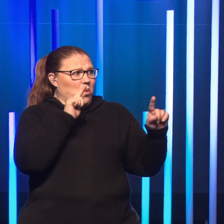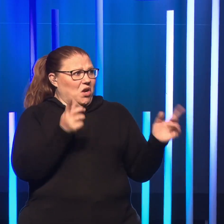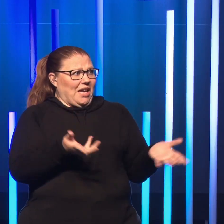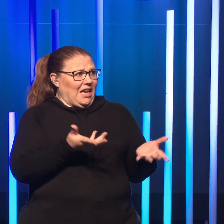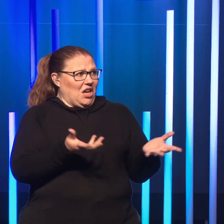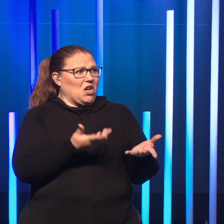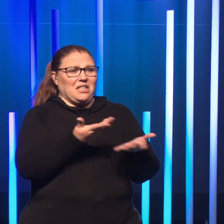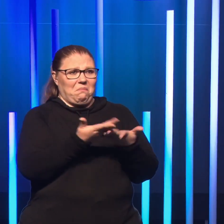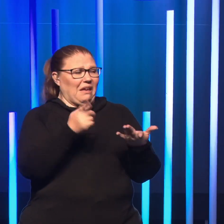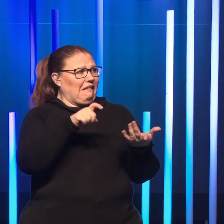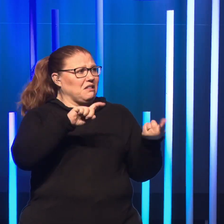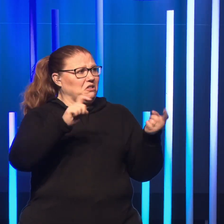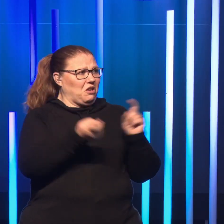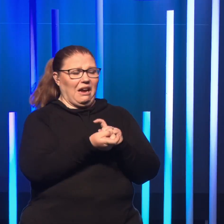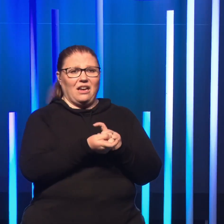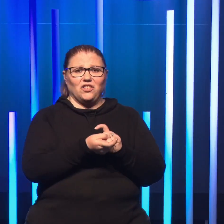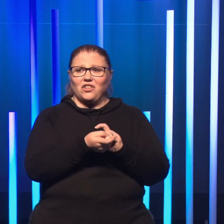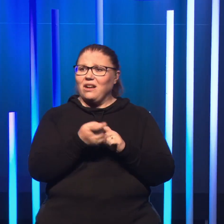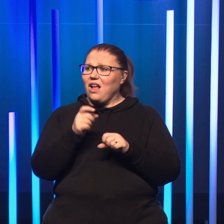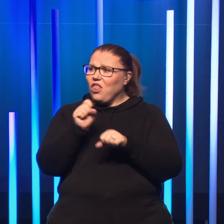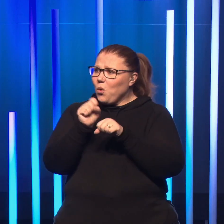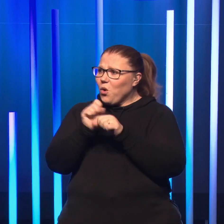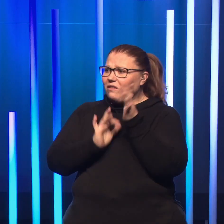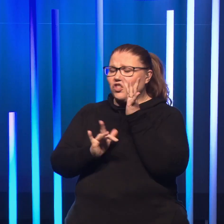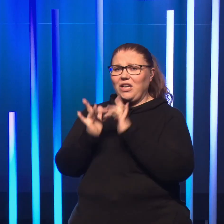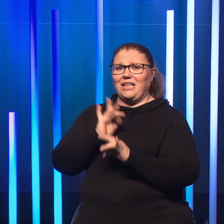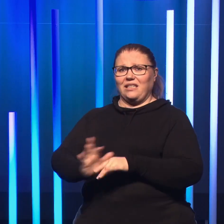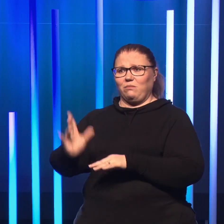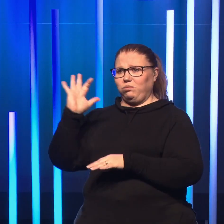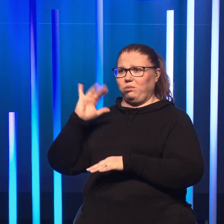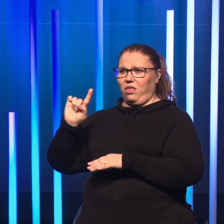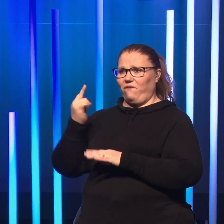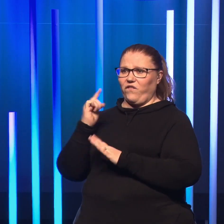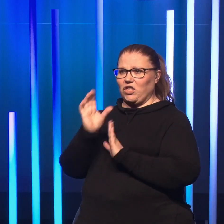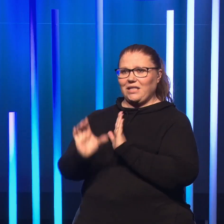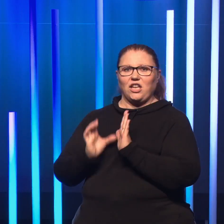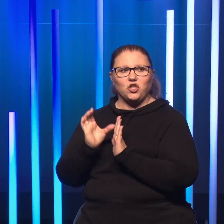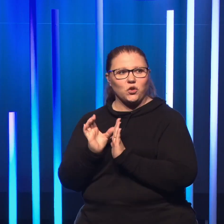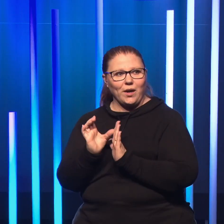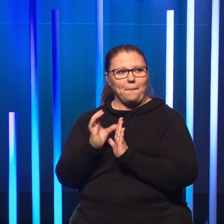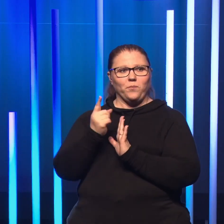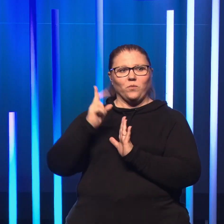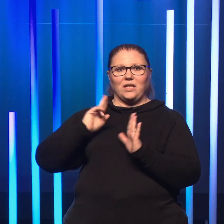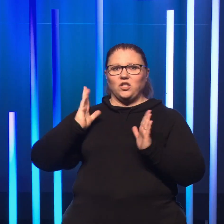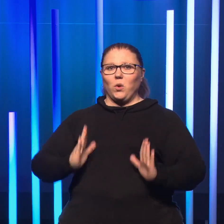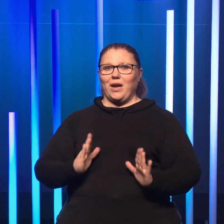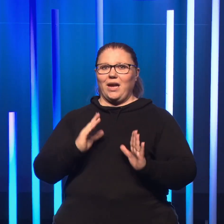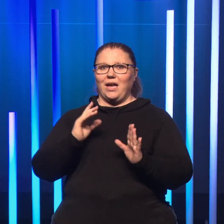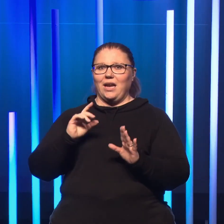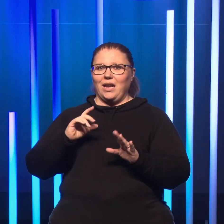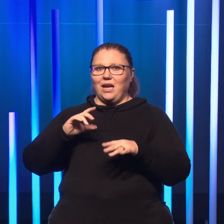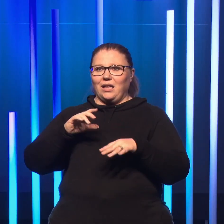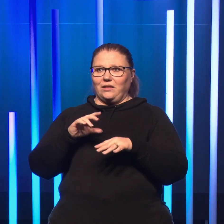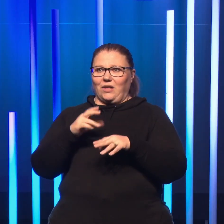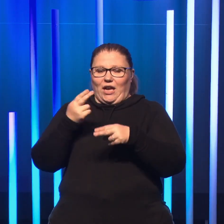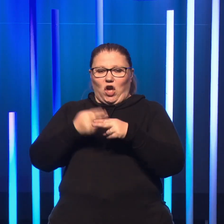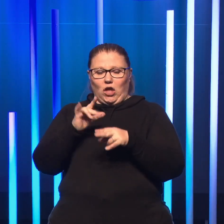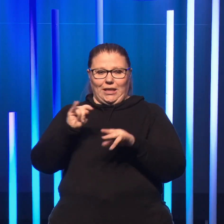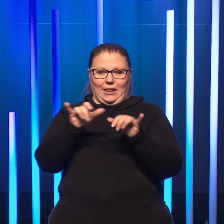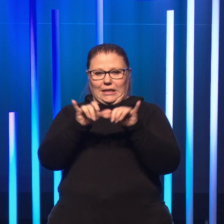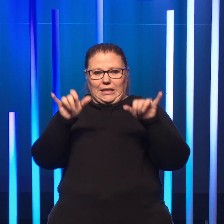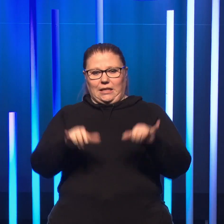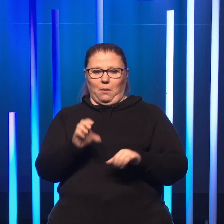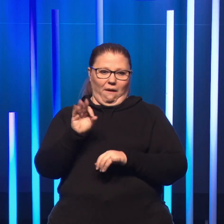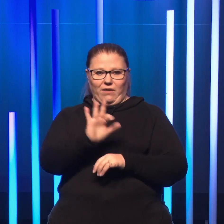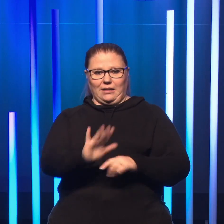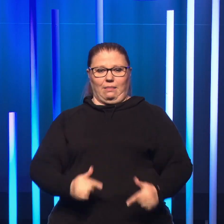of Jesus in that first century, that we'll call it, what one historian calls it, the matrix of his life, the entanglement that's all around him.